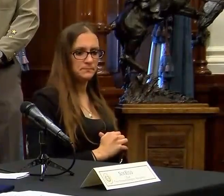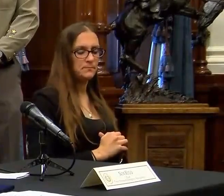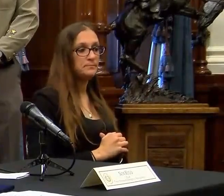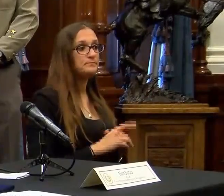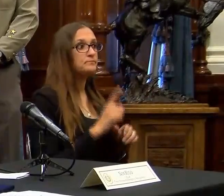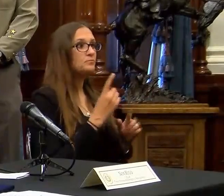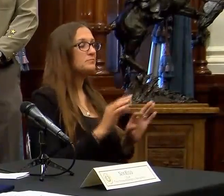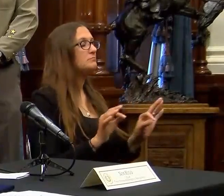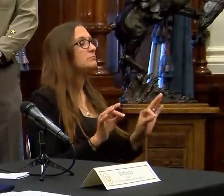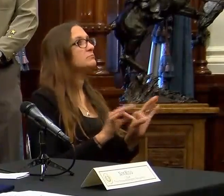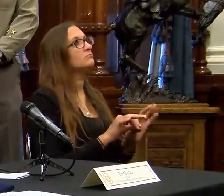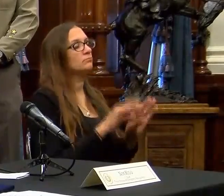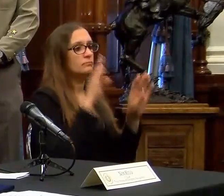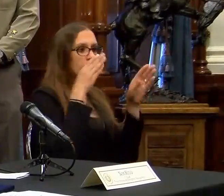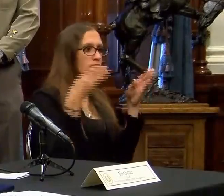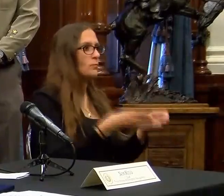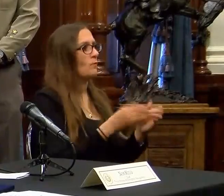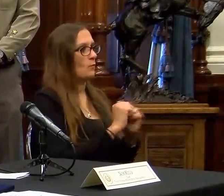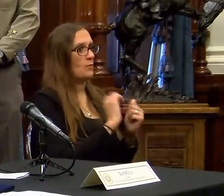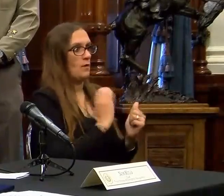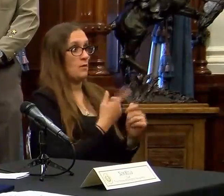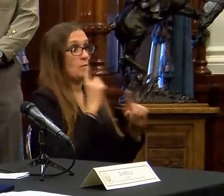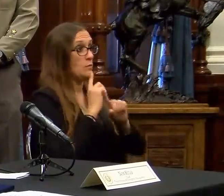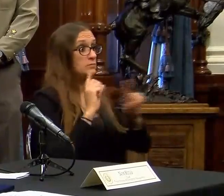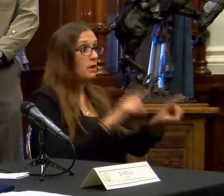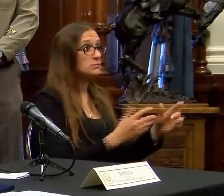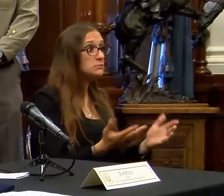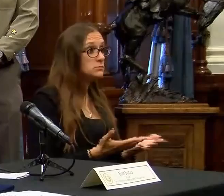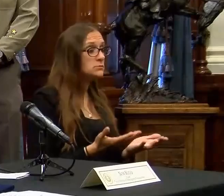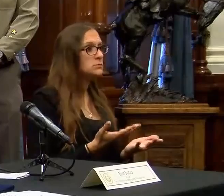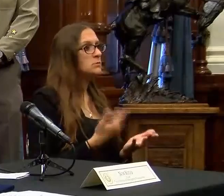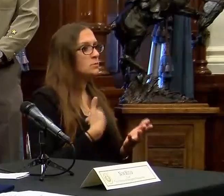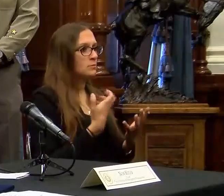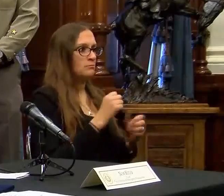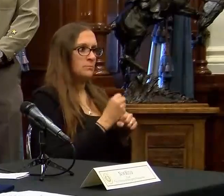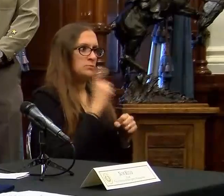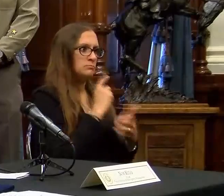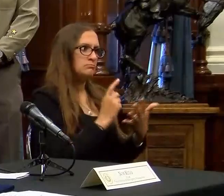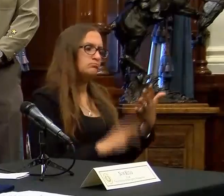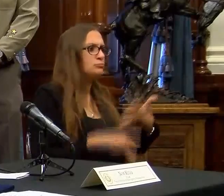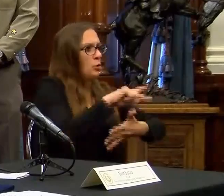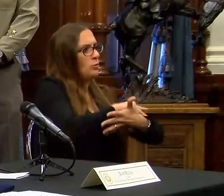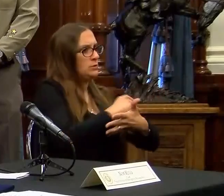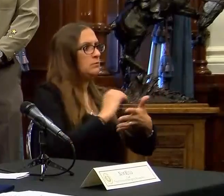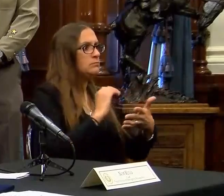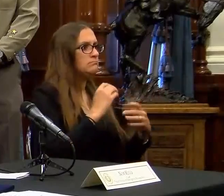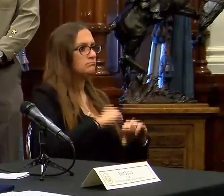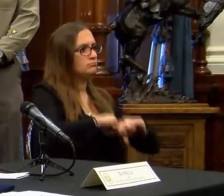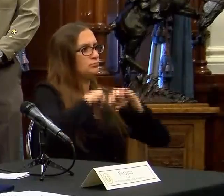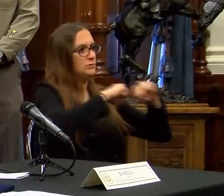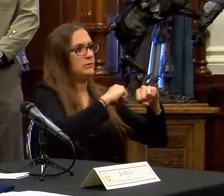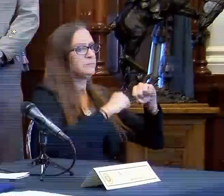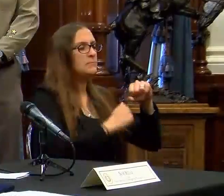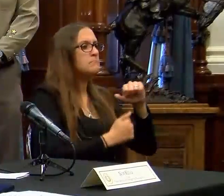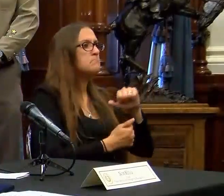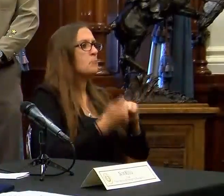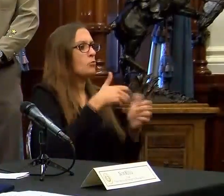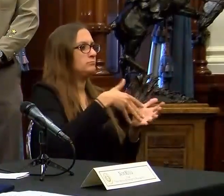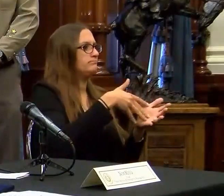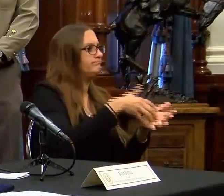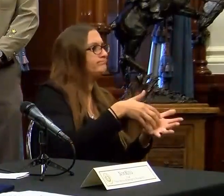A key focus in our response is to prioritize protecting of the most